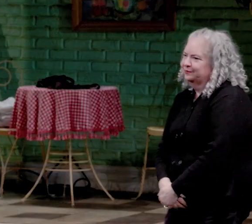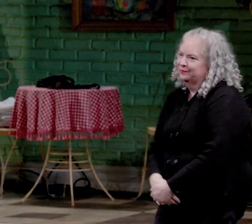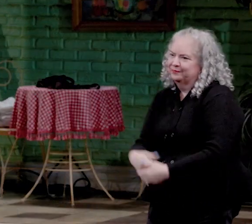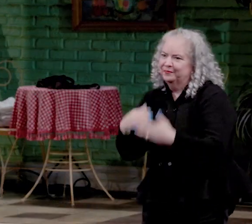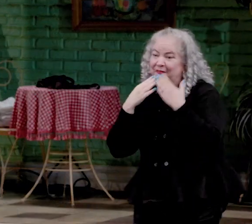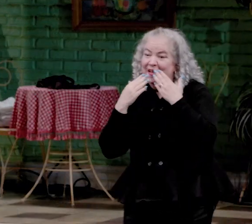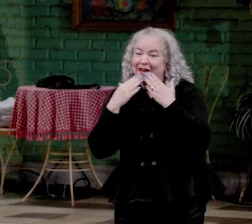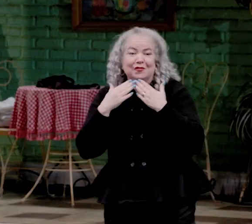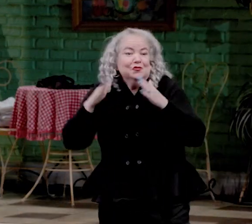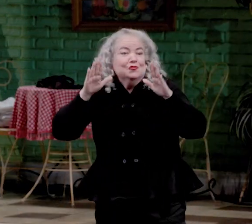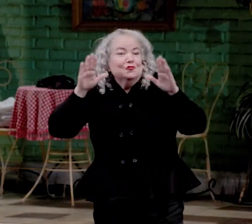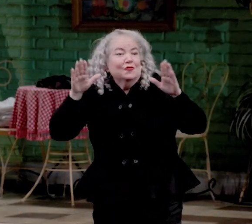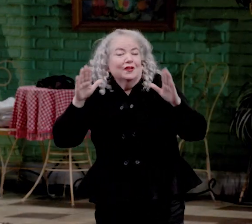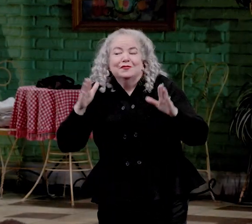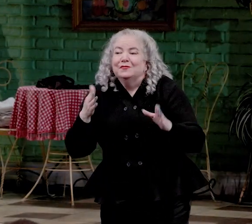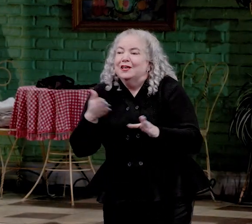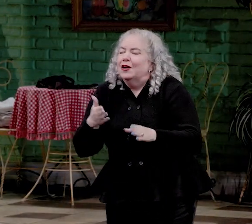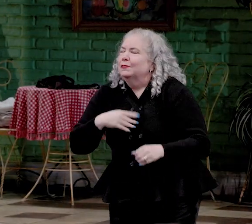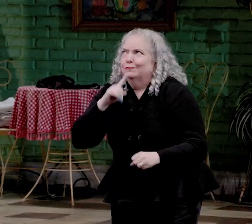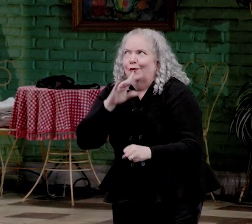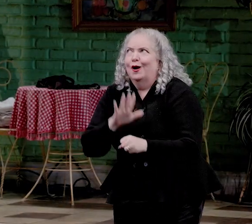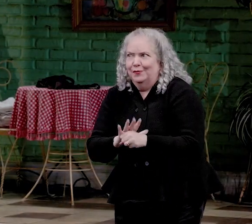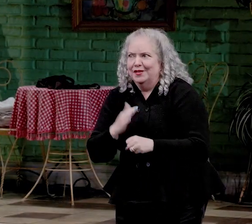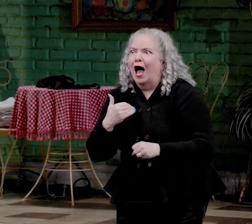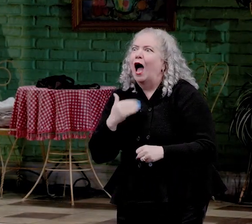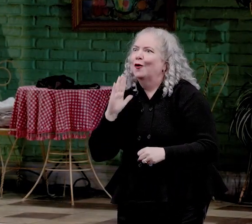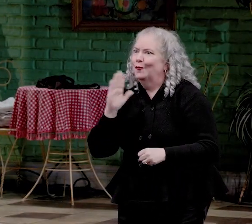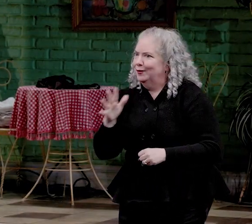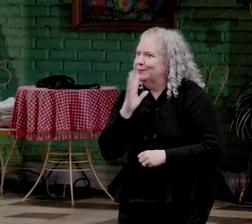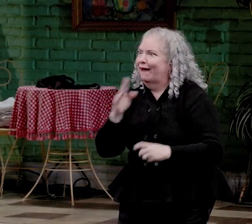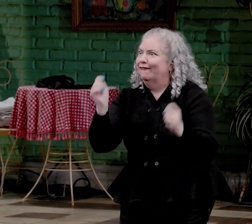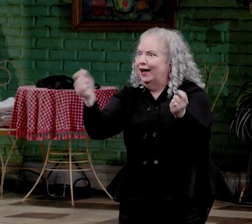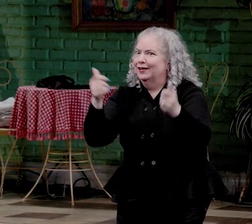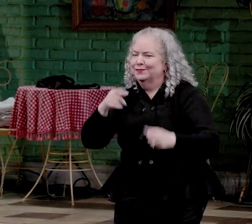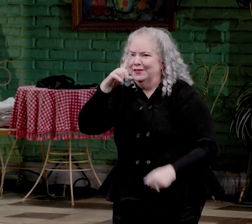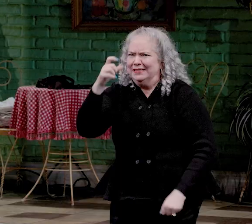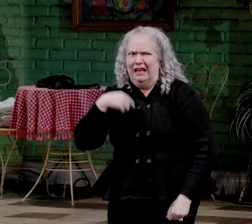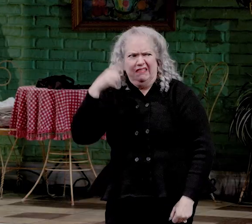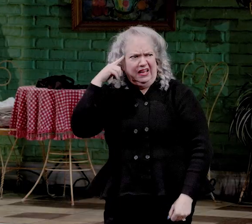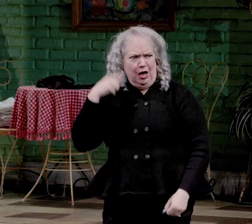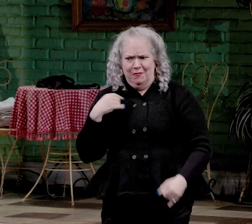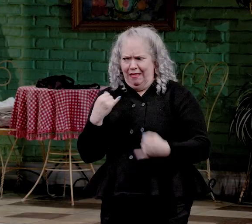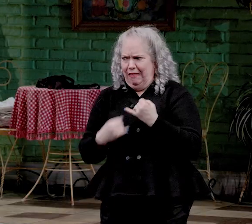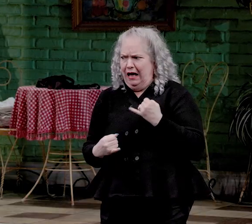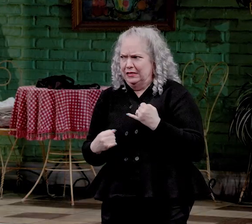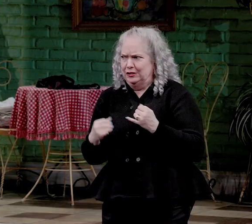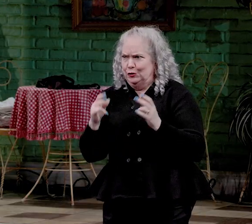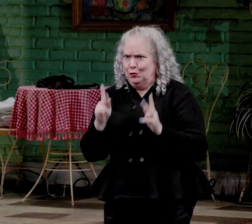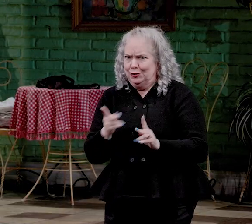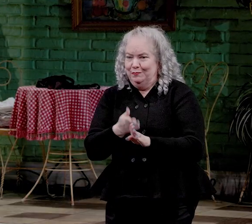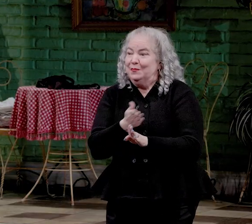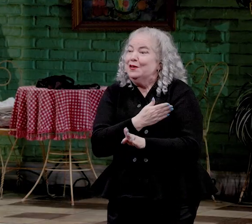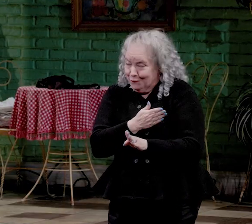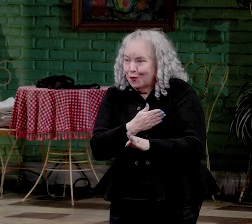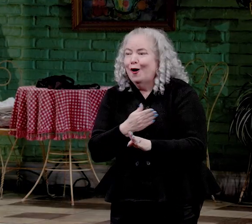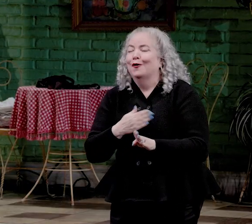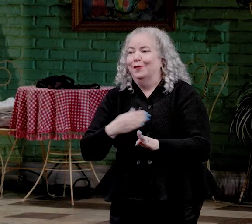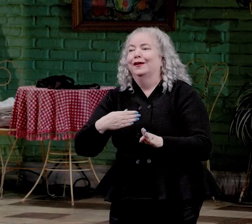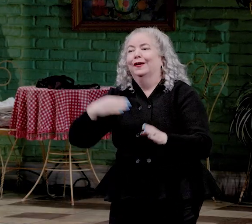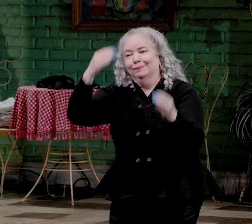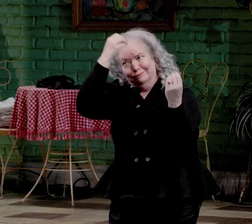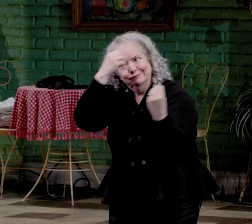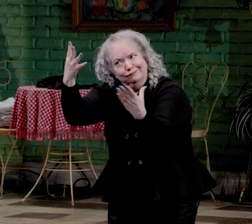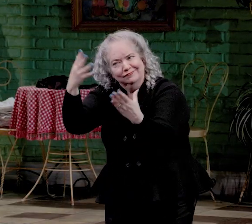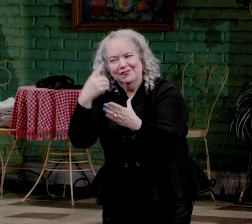Thank you. It's great to be here, and I promise I will be as quick as possible because I think I'm the last speaker before we get to the big announcement.